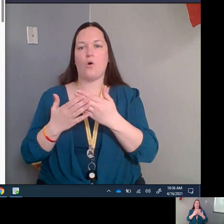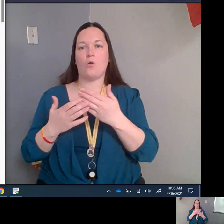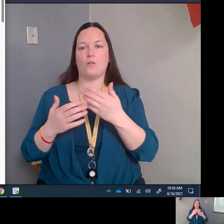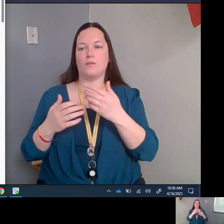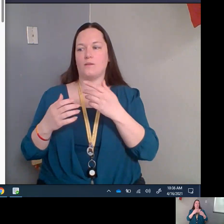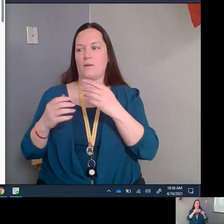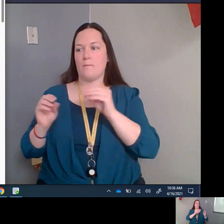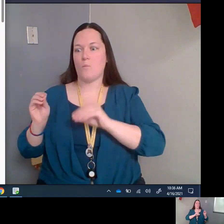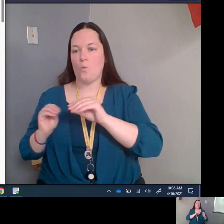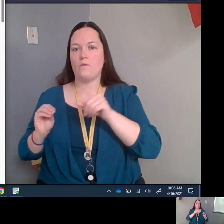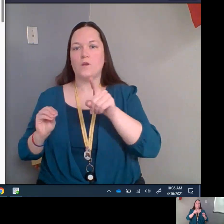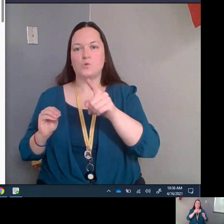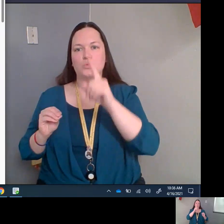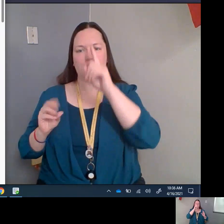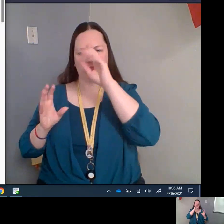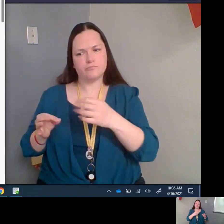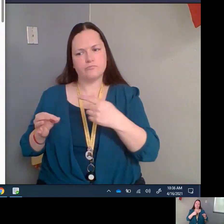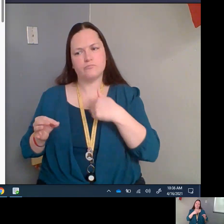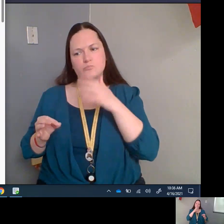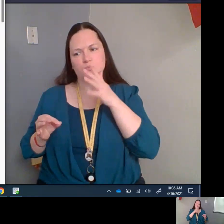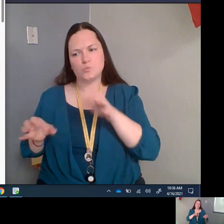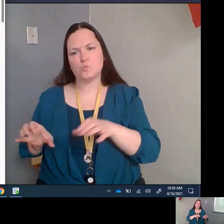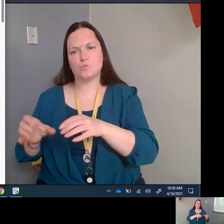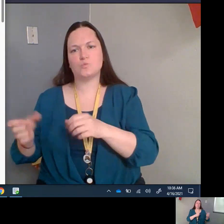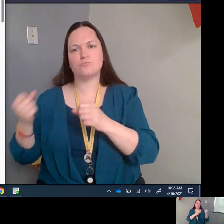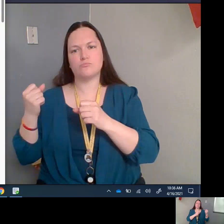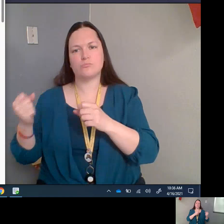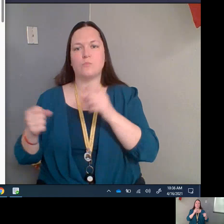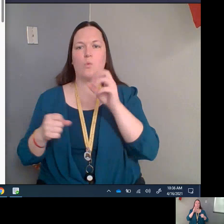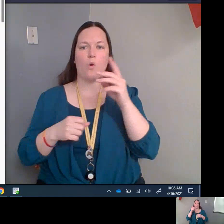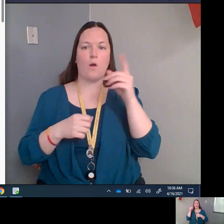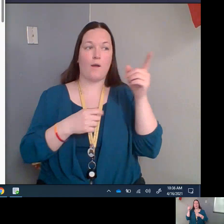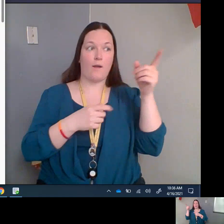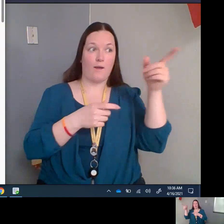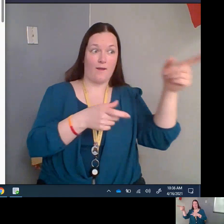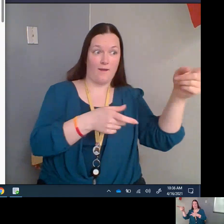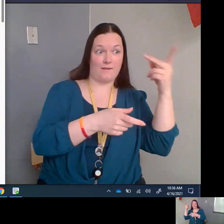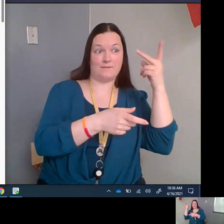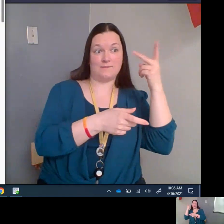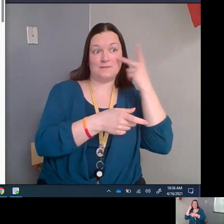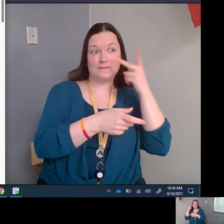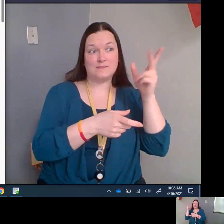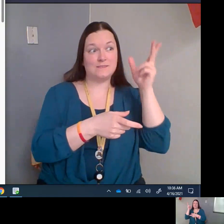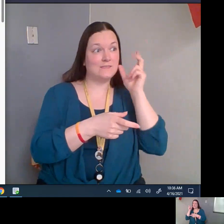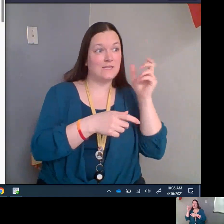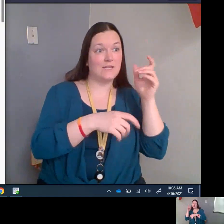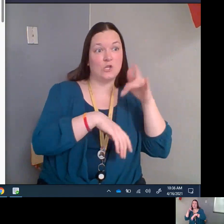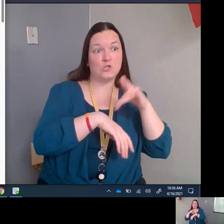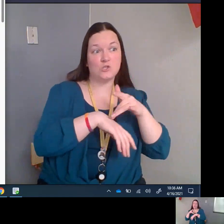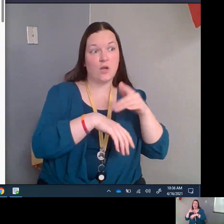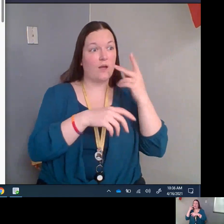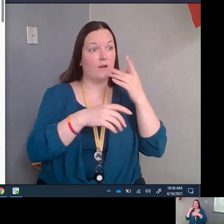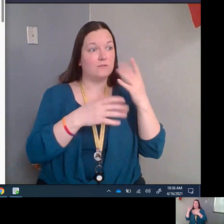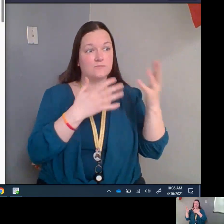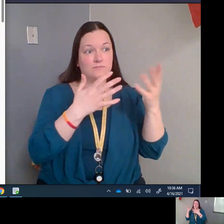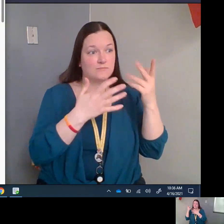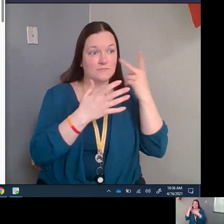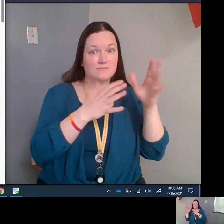for processing sensory information that arrives via external stimuli including hearing, touch, and